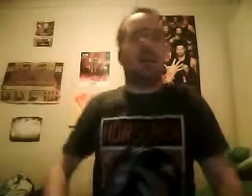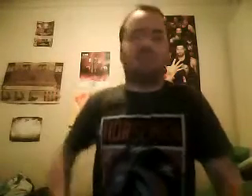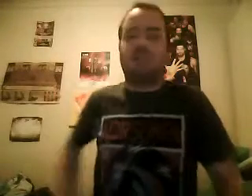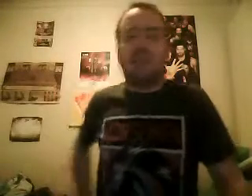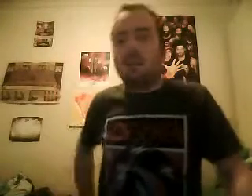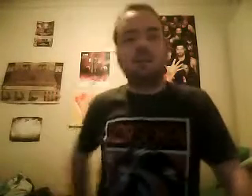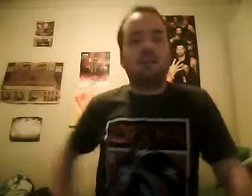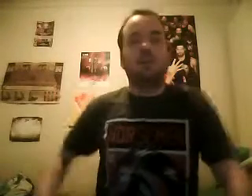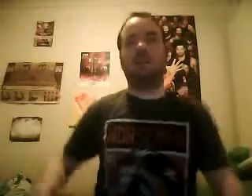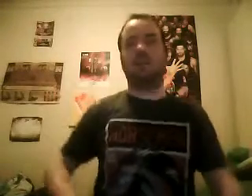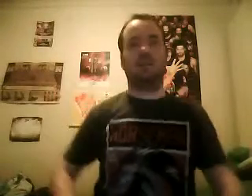me.